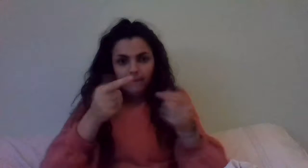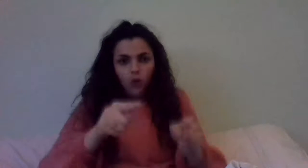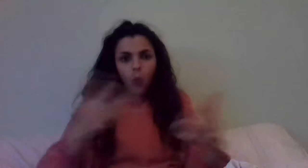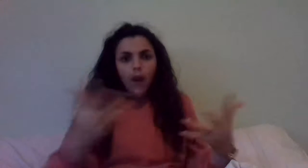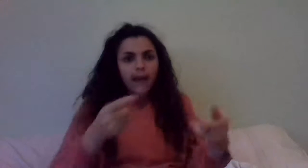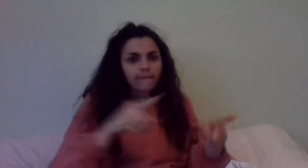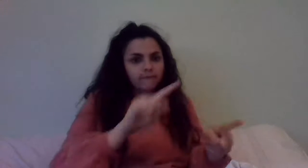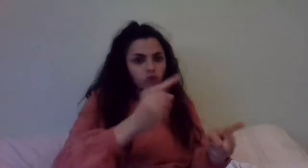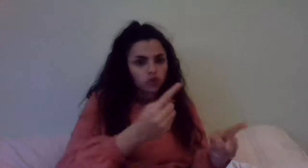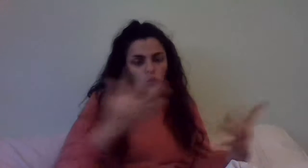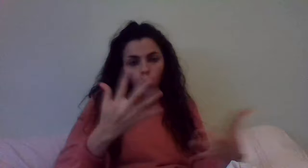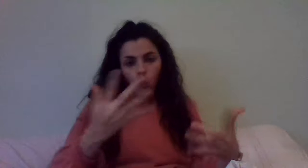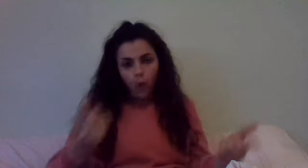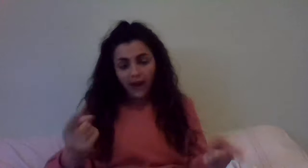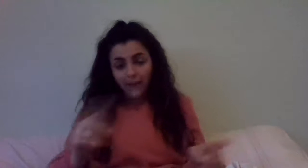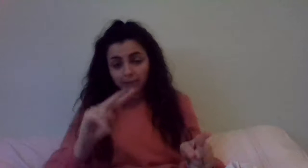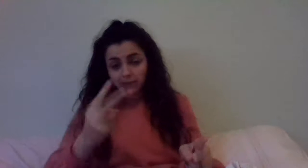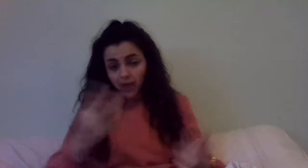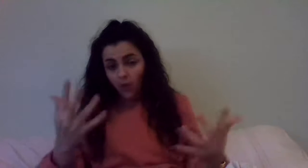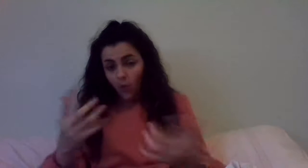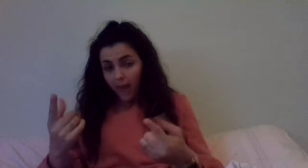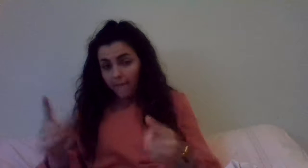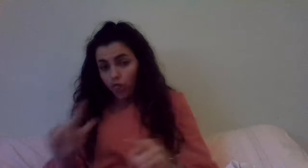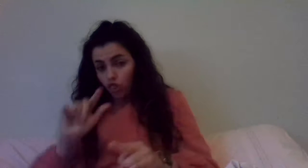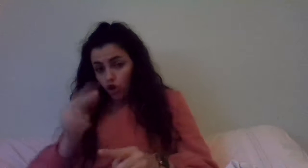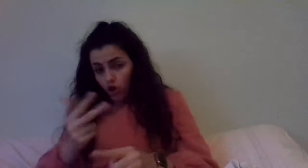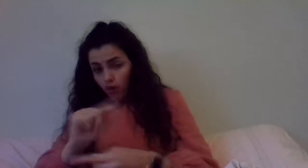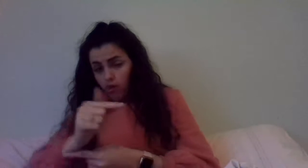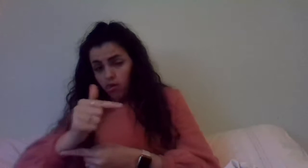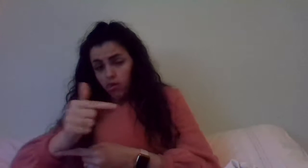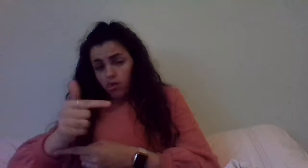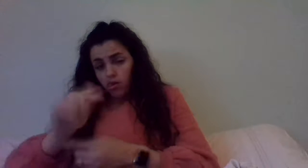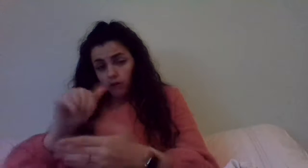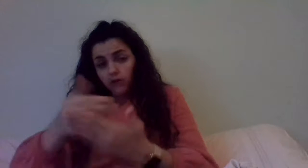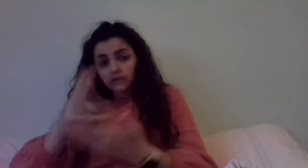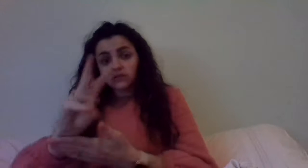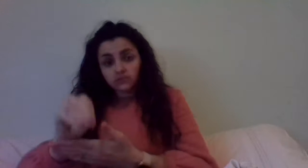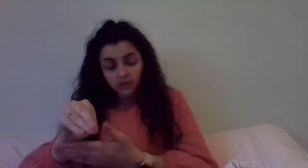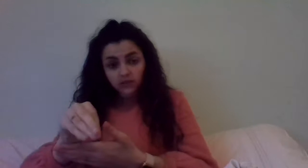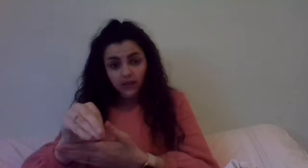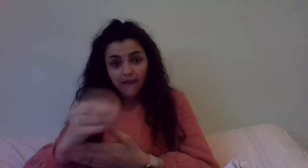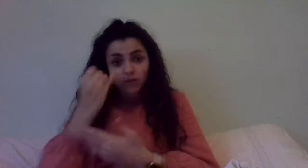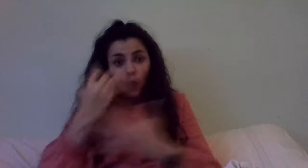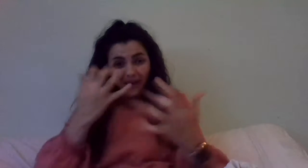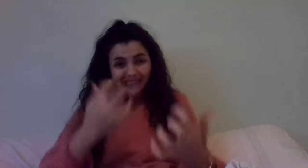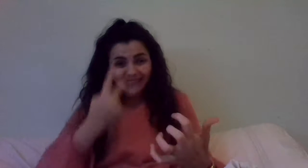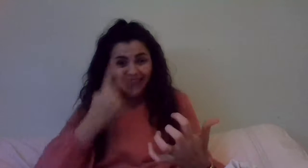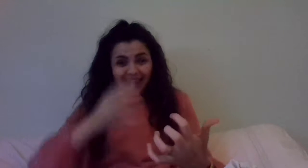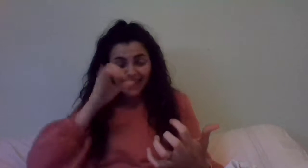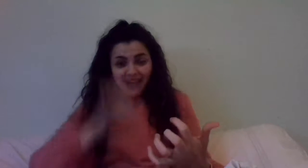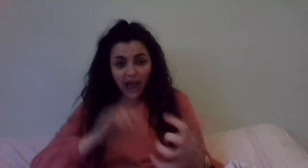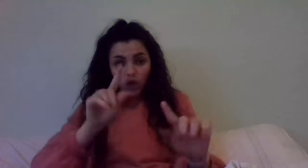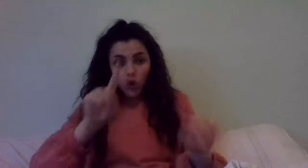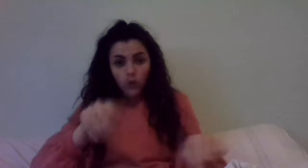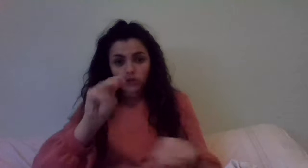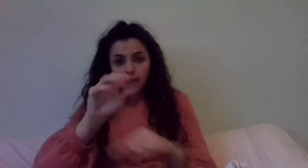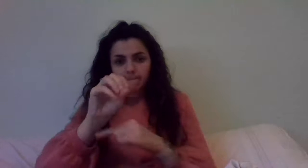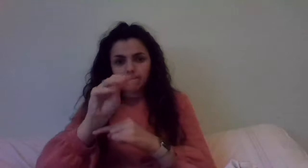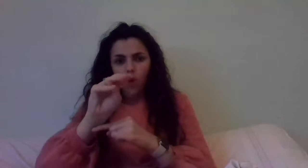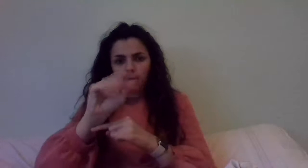the slides into 3 different groups that we're going to talk about. But if you want to get that arc to the story, go